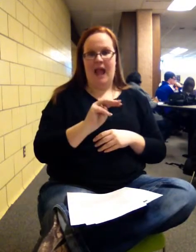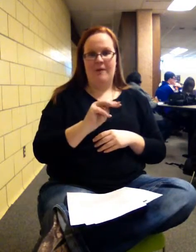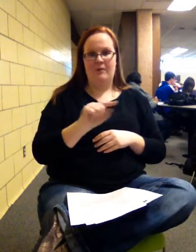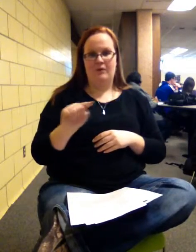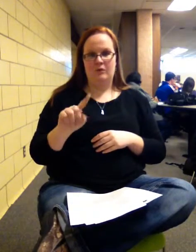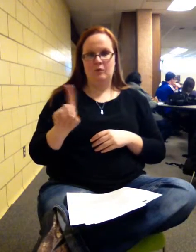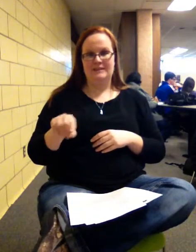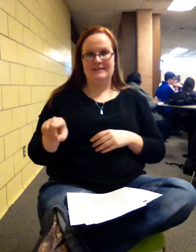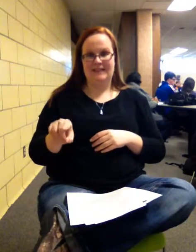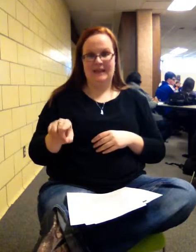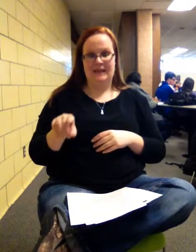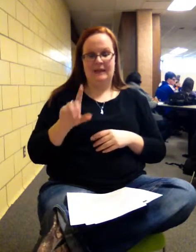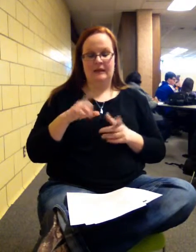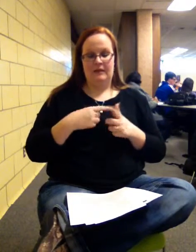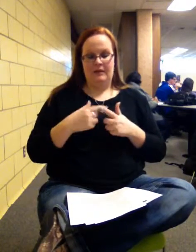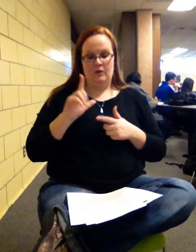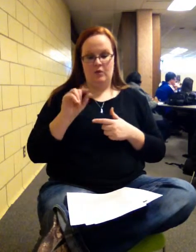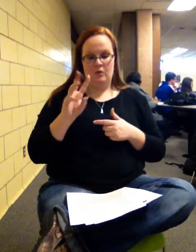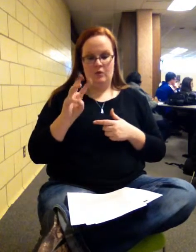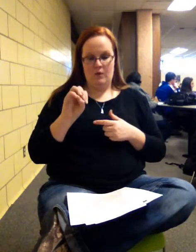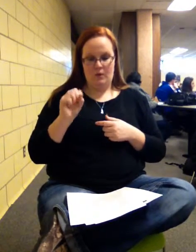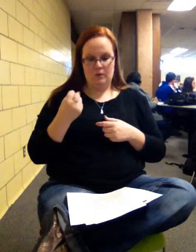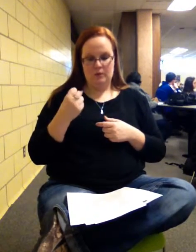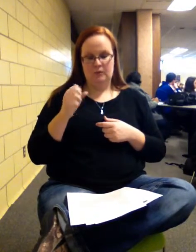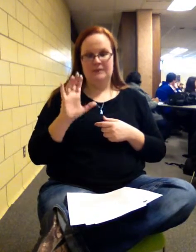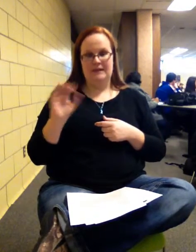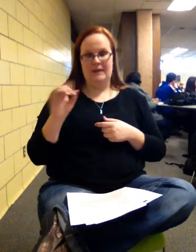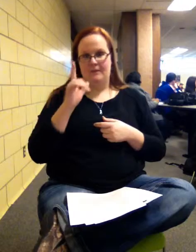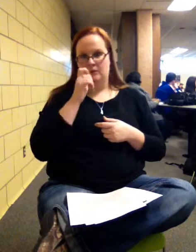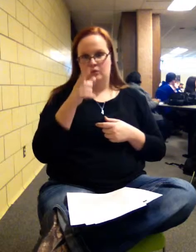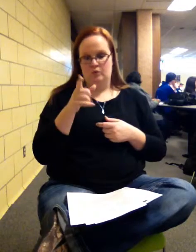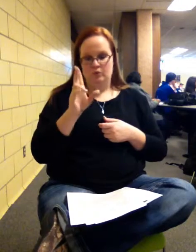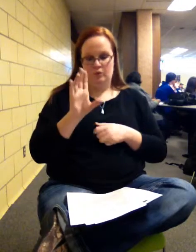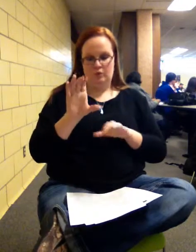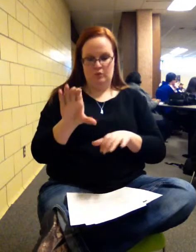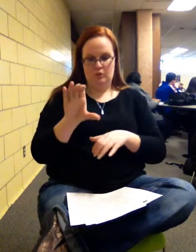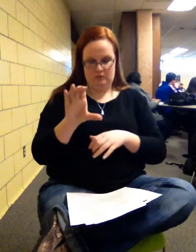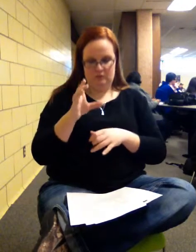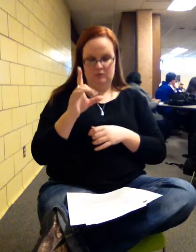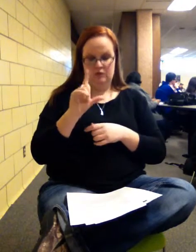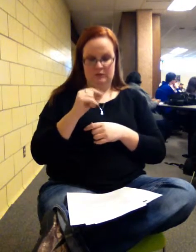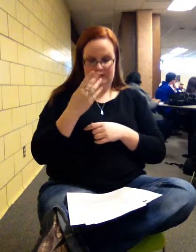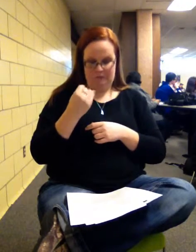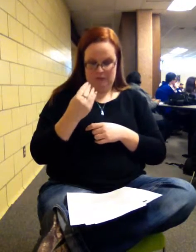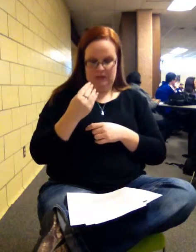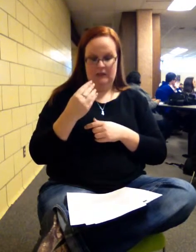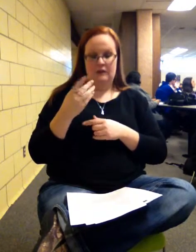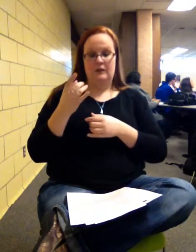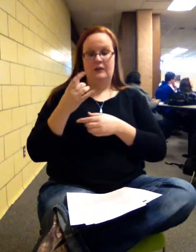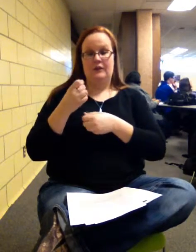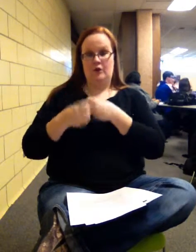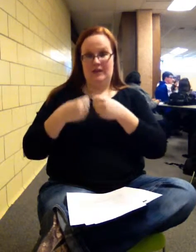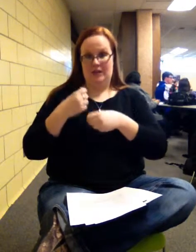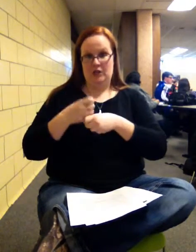Z, Lowe's company is going to be who you're assigned, 2014 annual report with their year end being January 30,